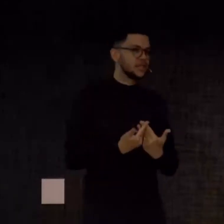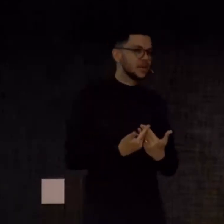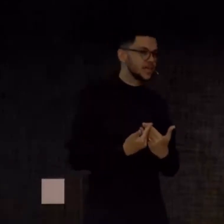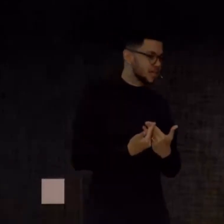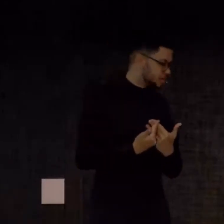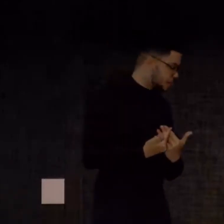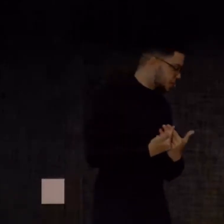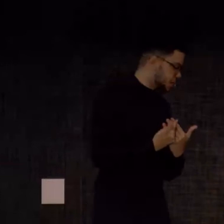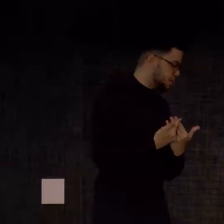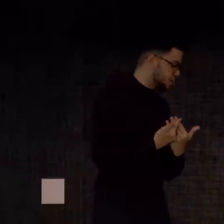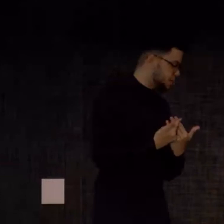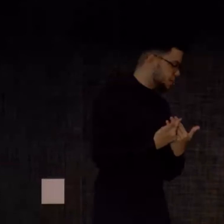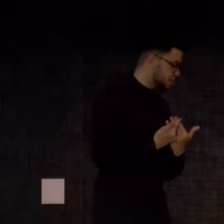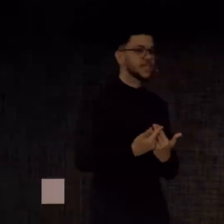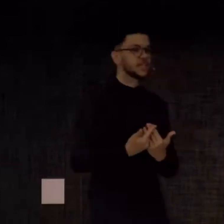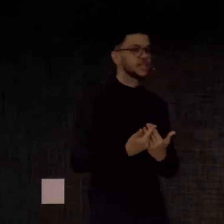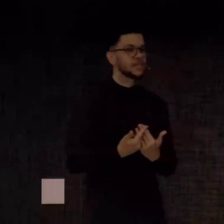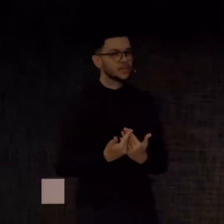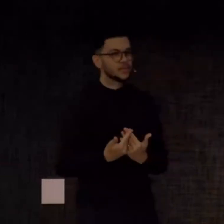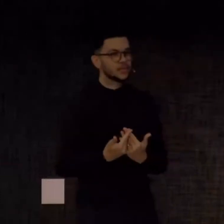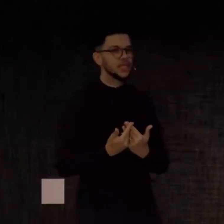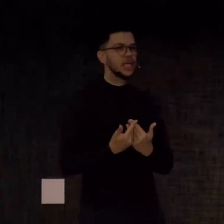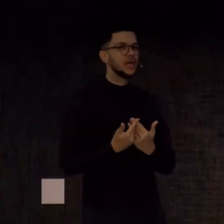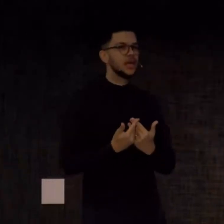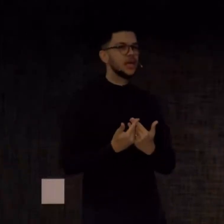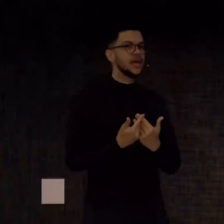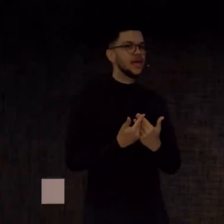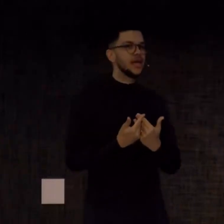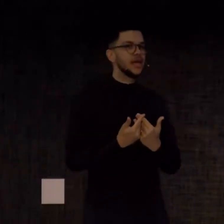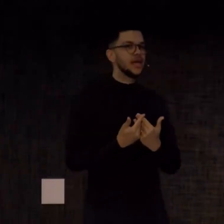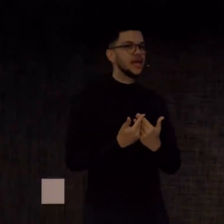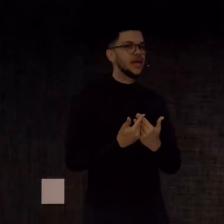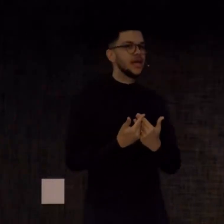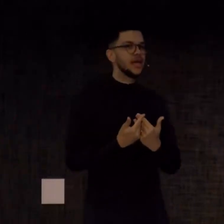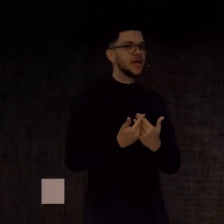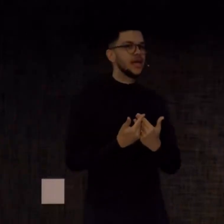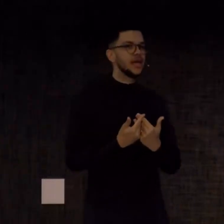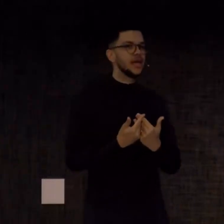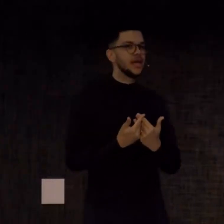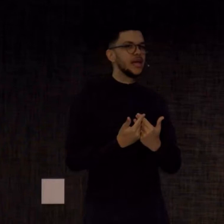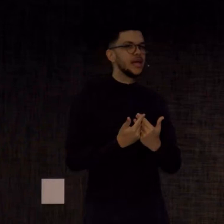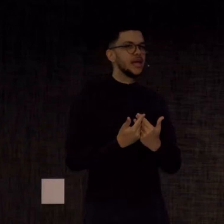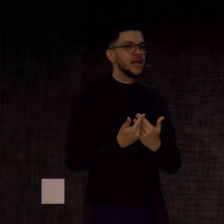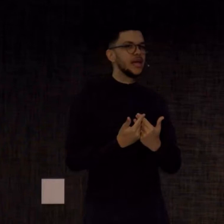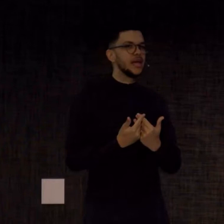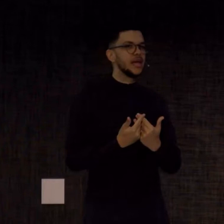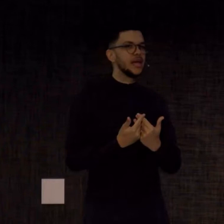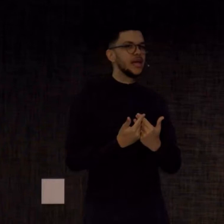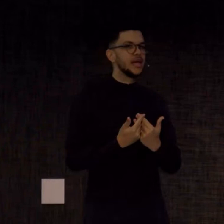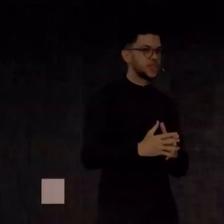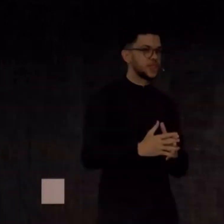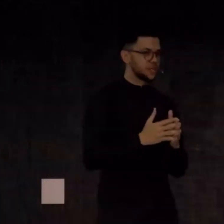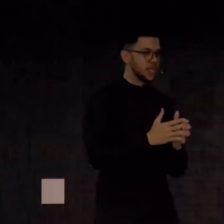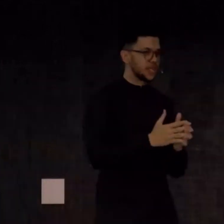this democratic experiment and project, is to think deeper than simply, of course, the wonderful